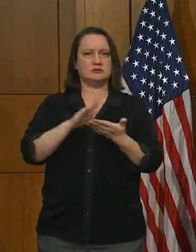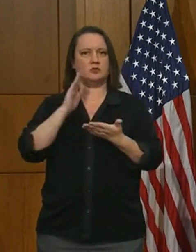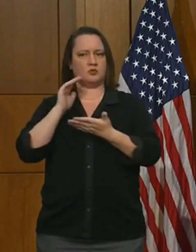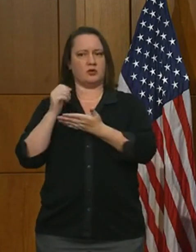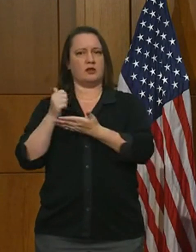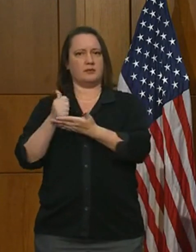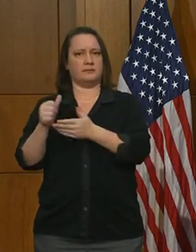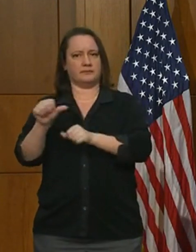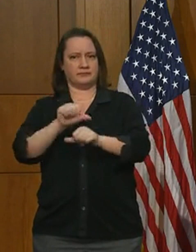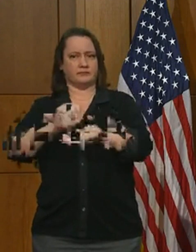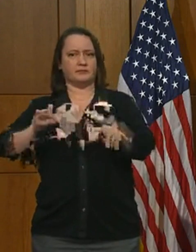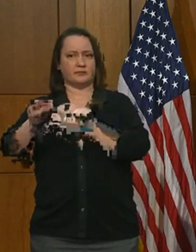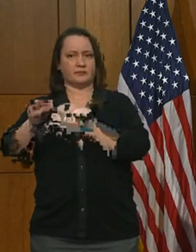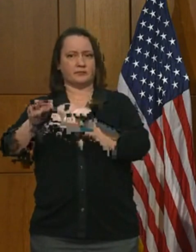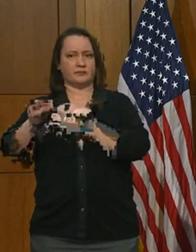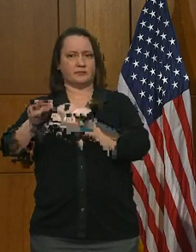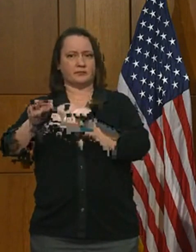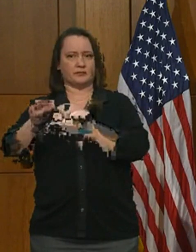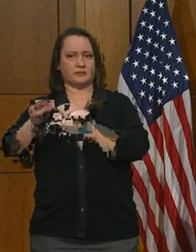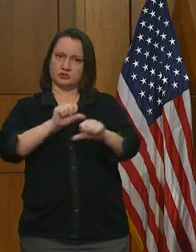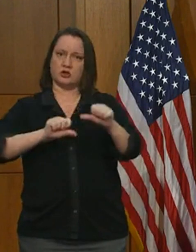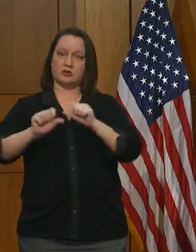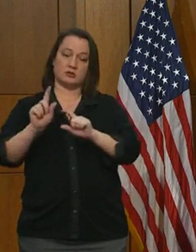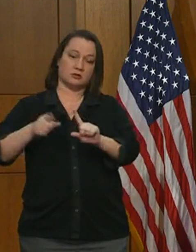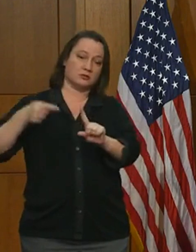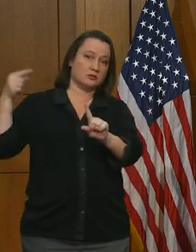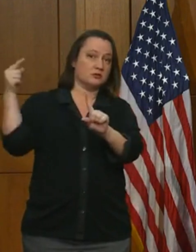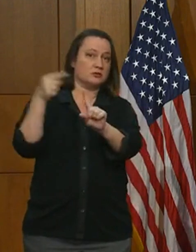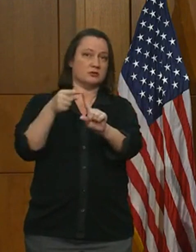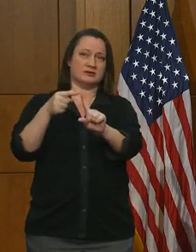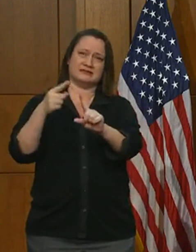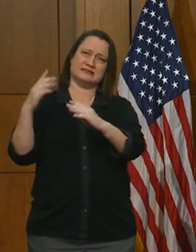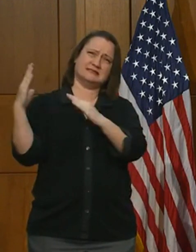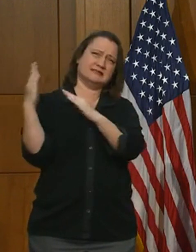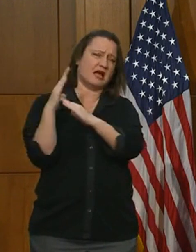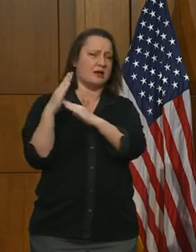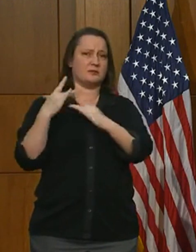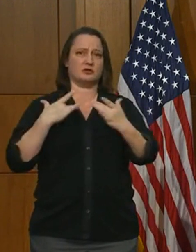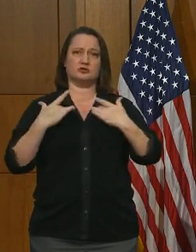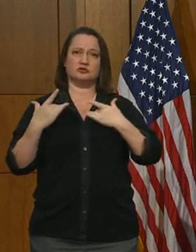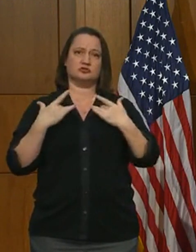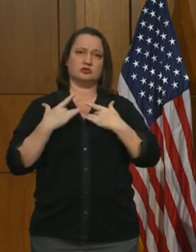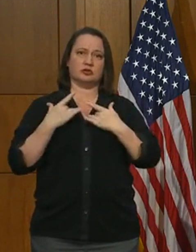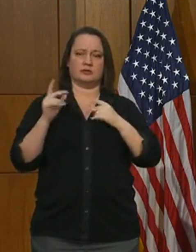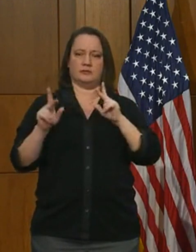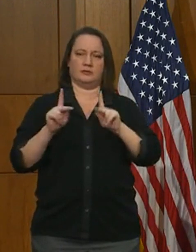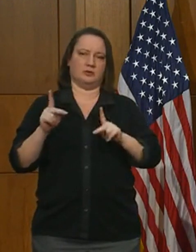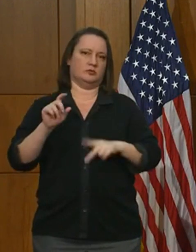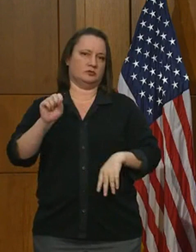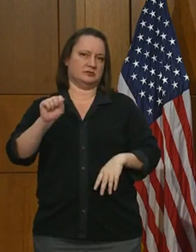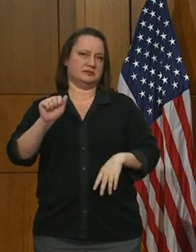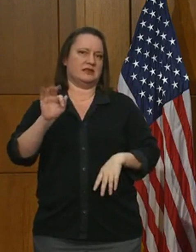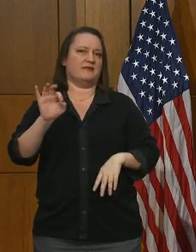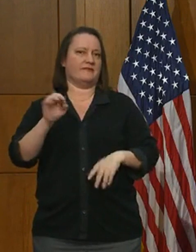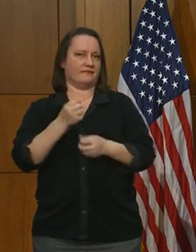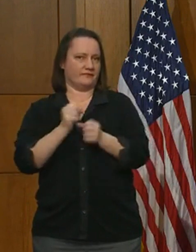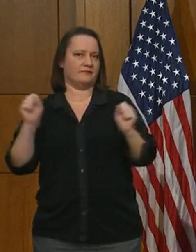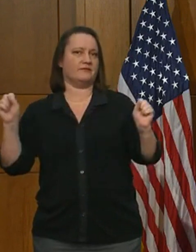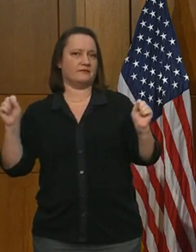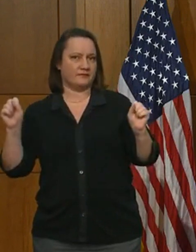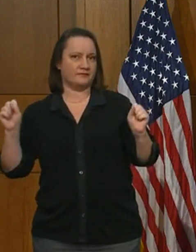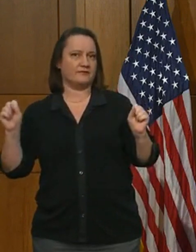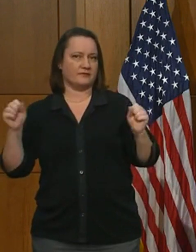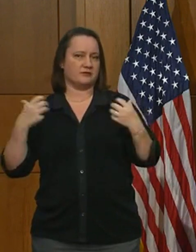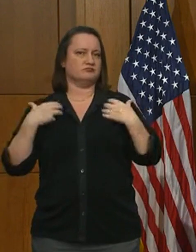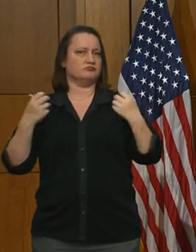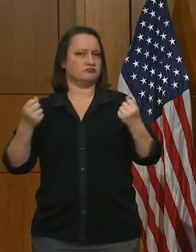neighbors. We want to keep people safe. That is the number one concern both the governor and I, we really share together. But